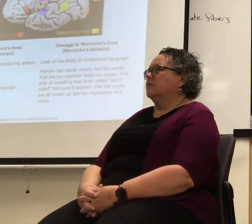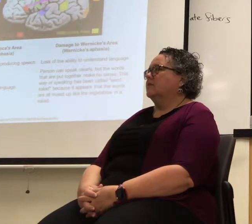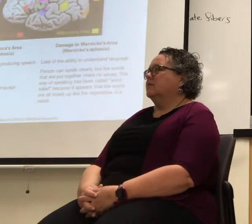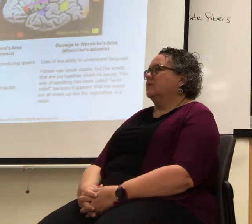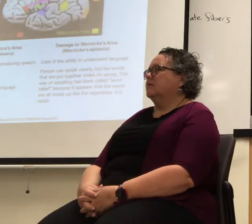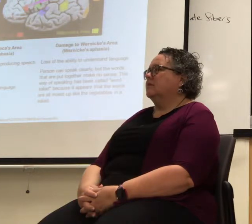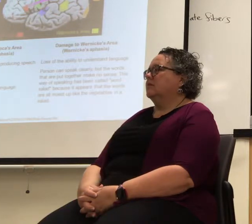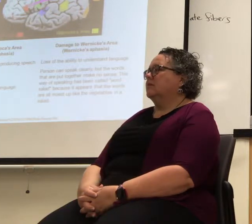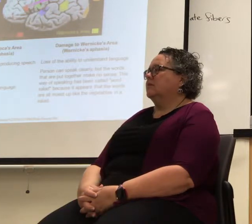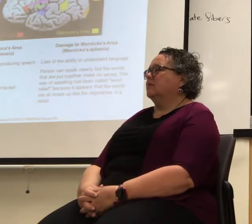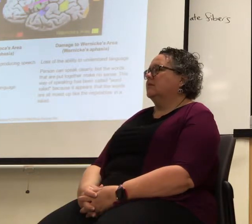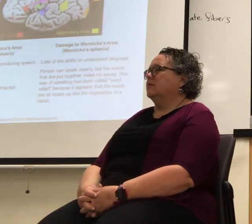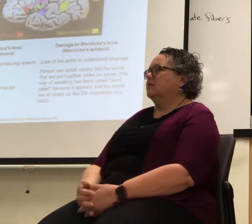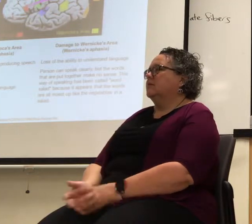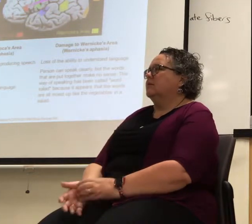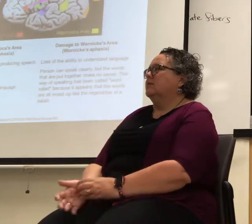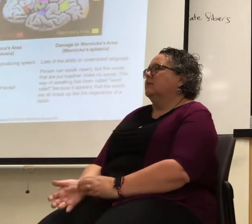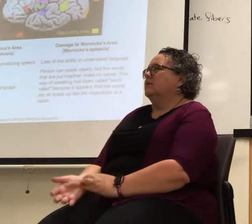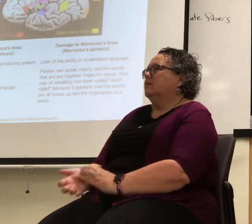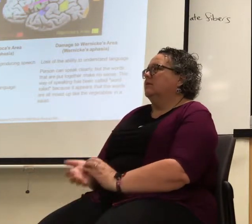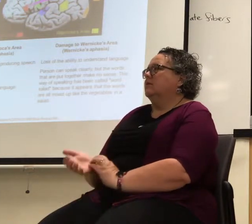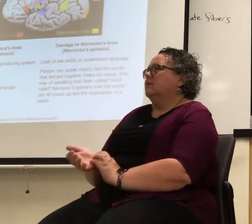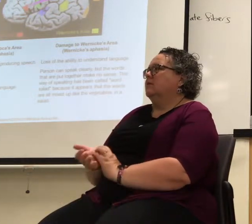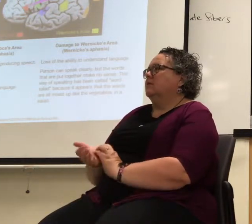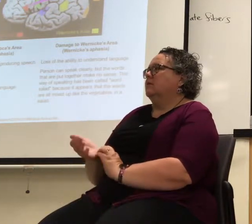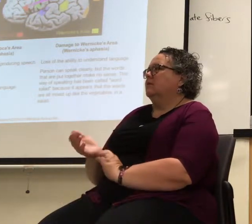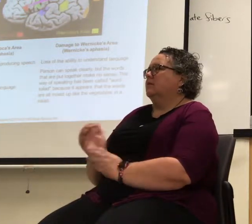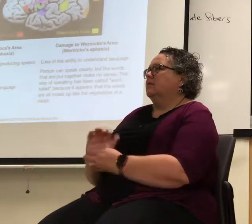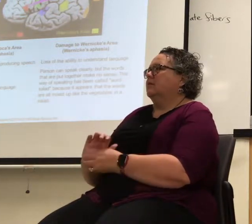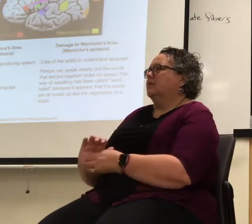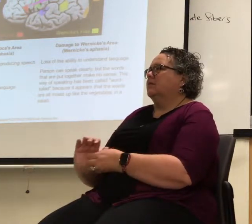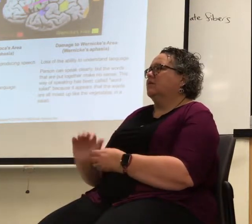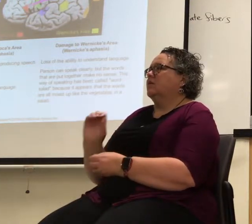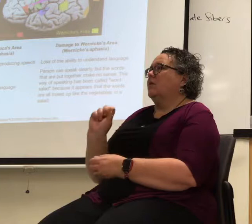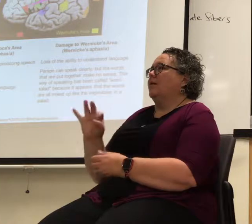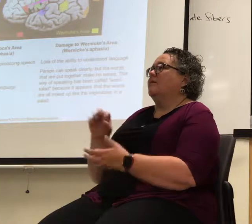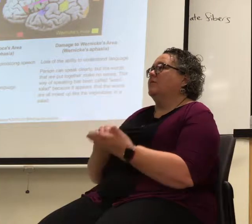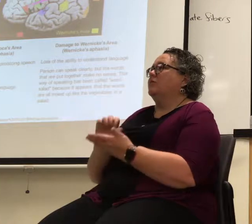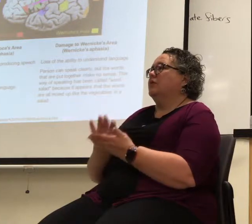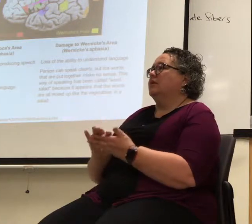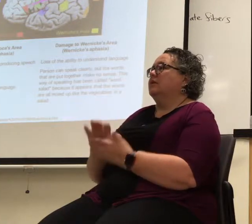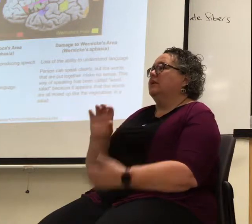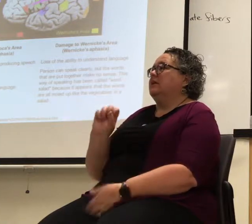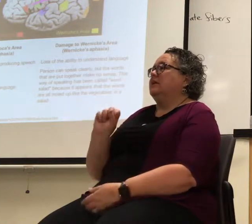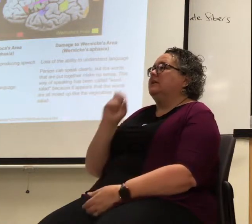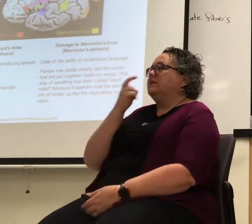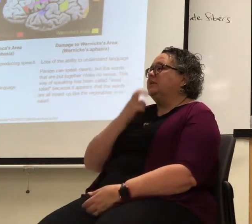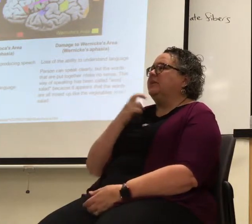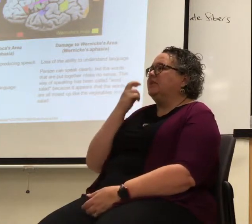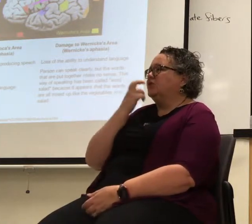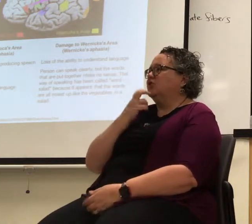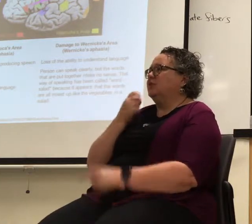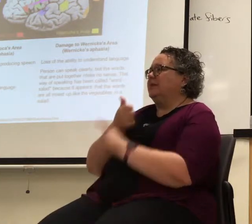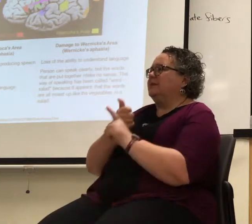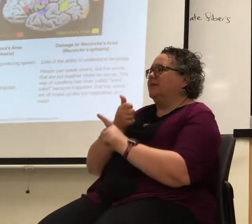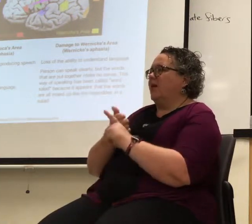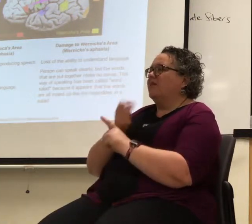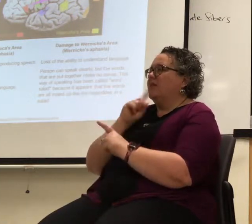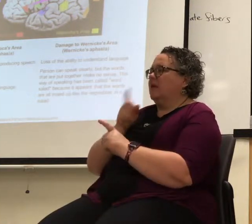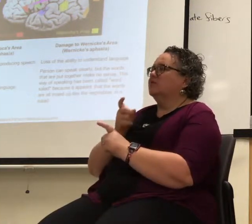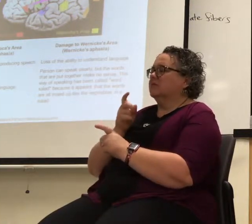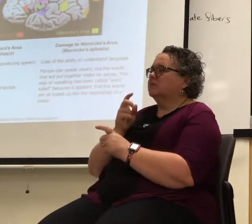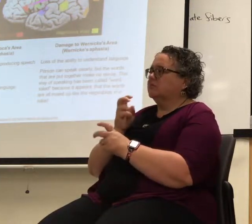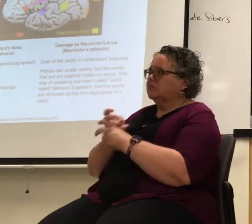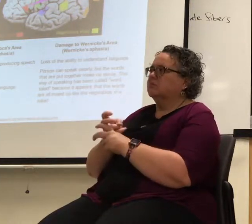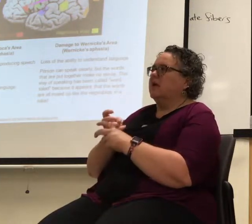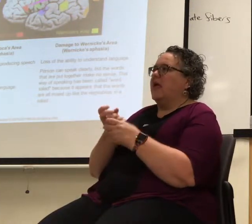Hard to get the words out. Simply put, speech is effortful. That's what we